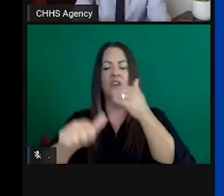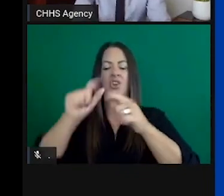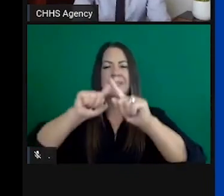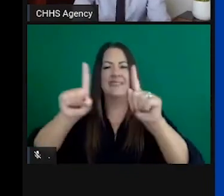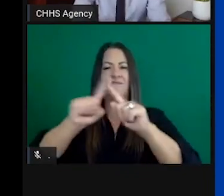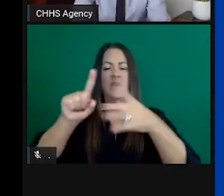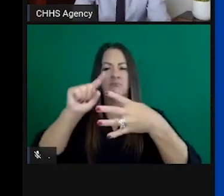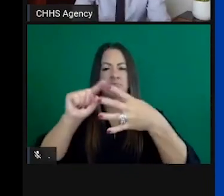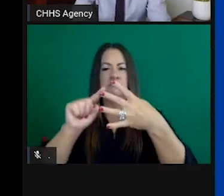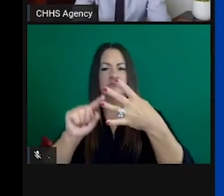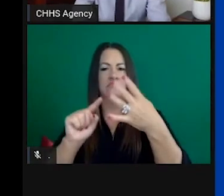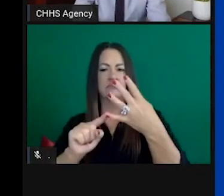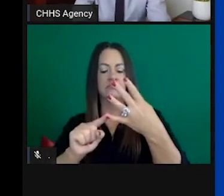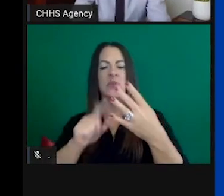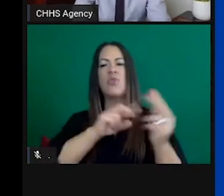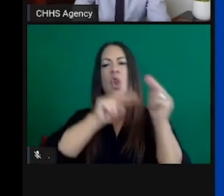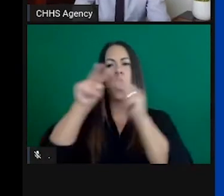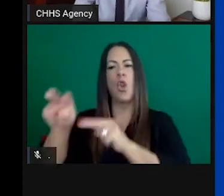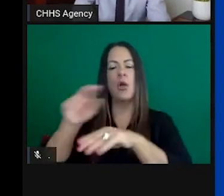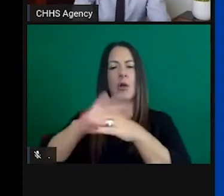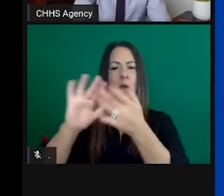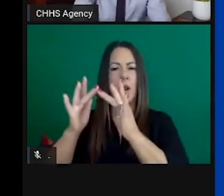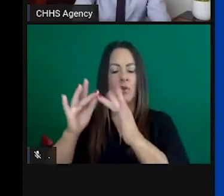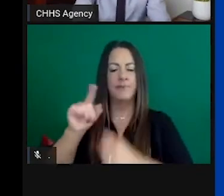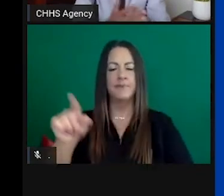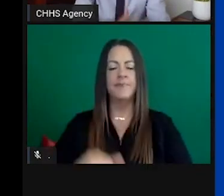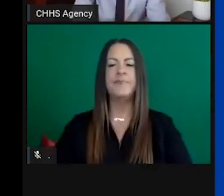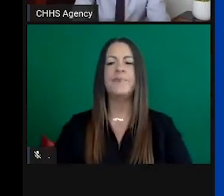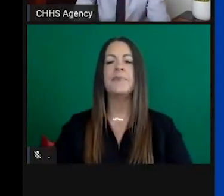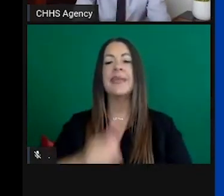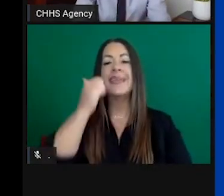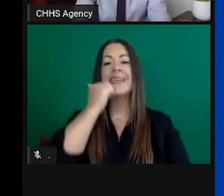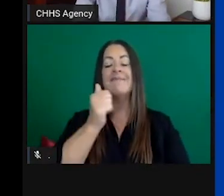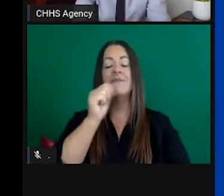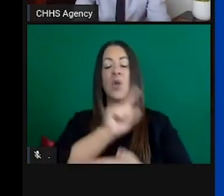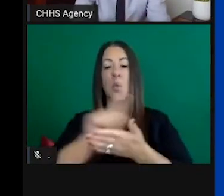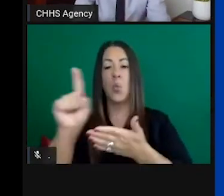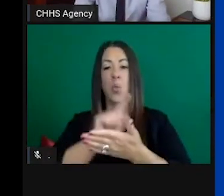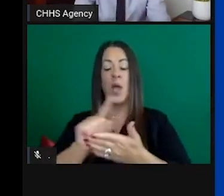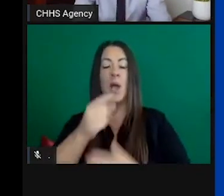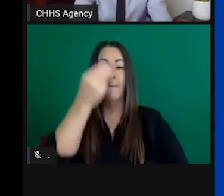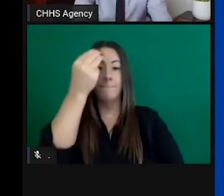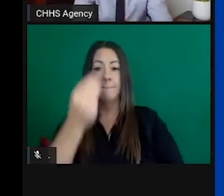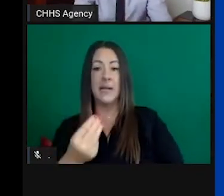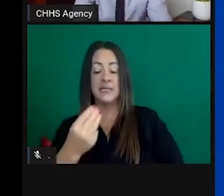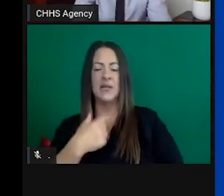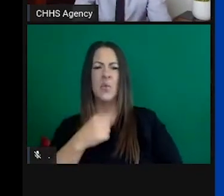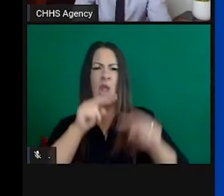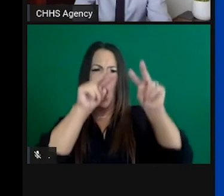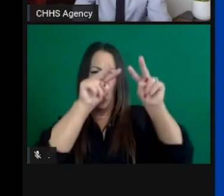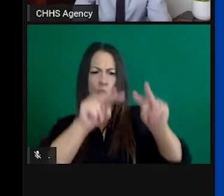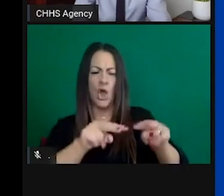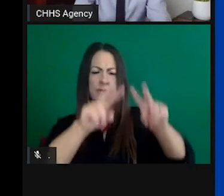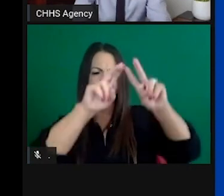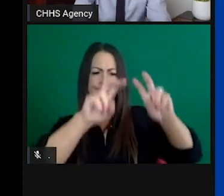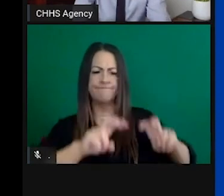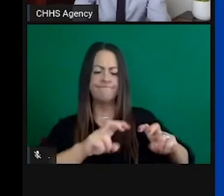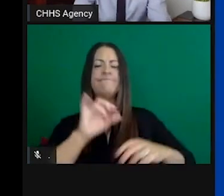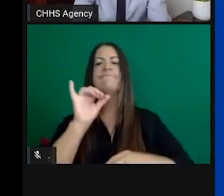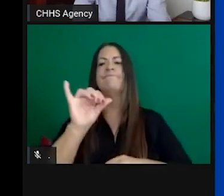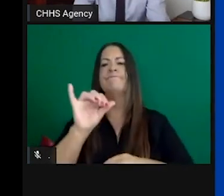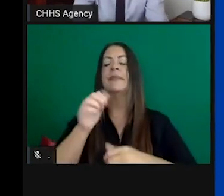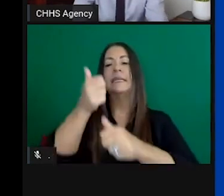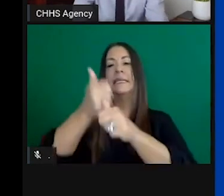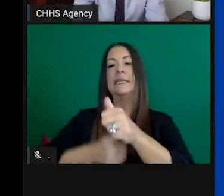Tuesday, looking at data on every Monday that is about a period of 2 weeks